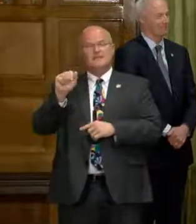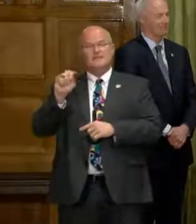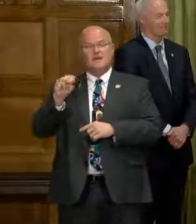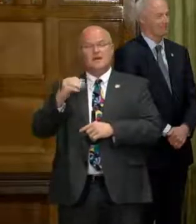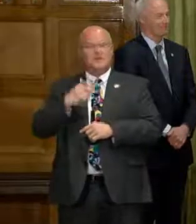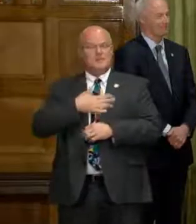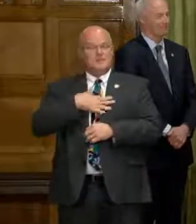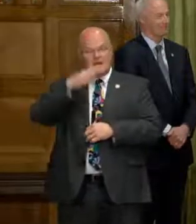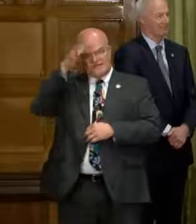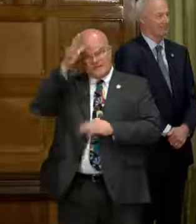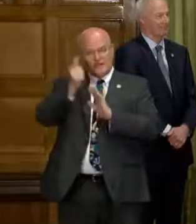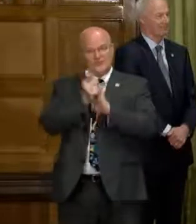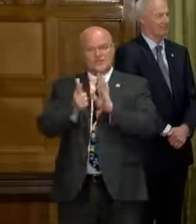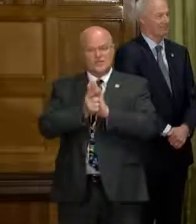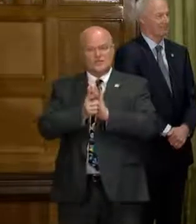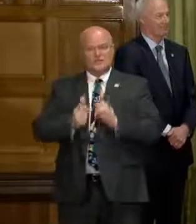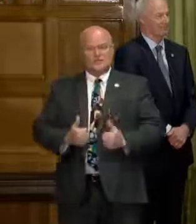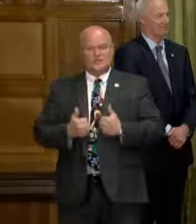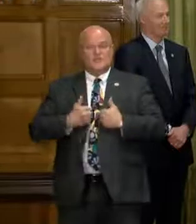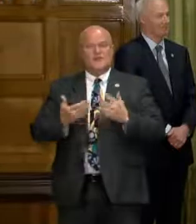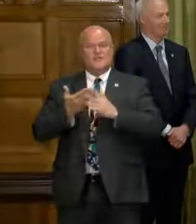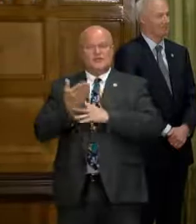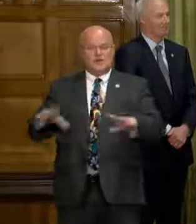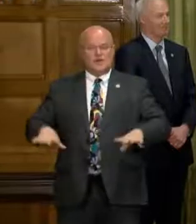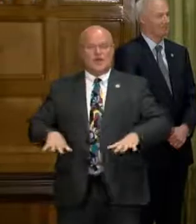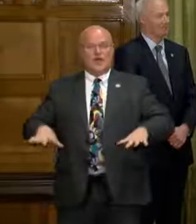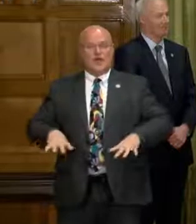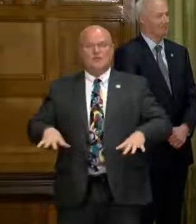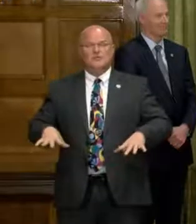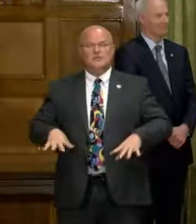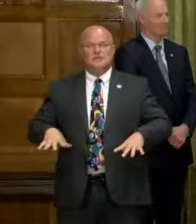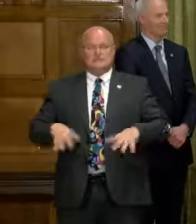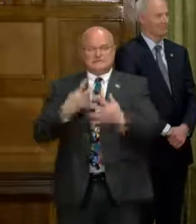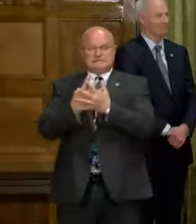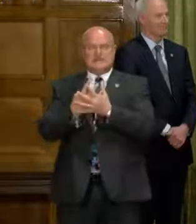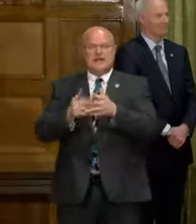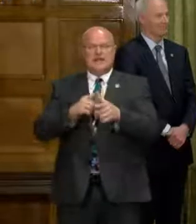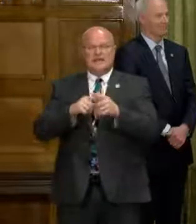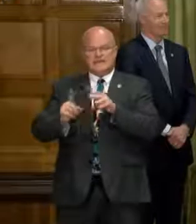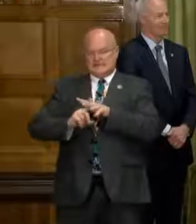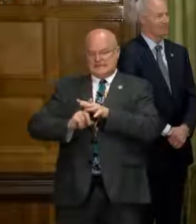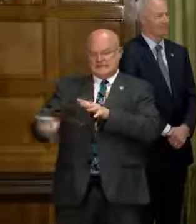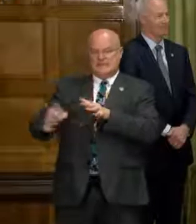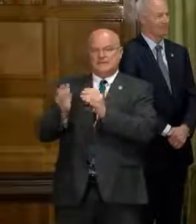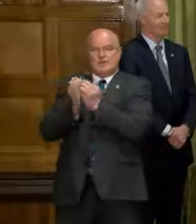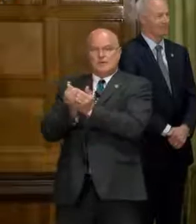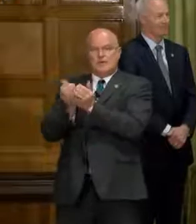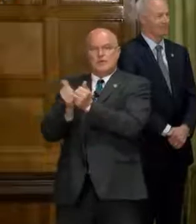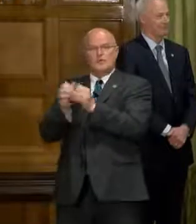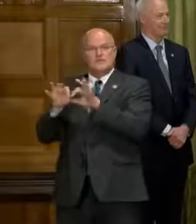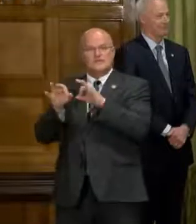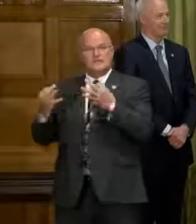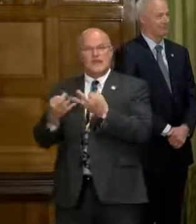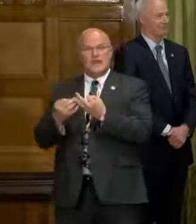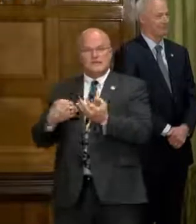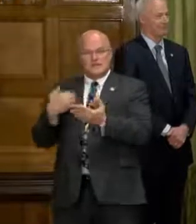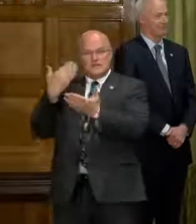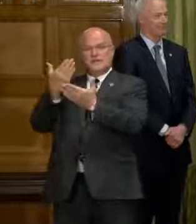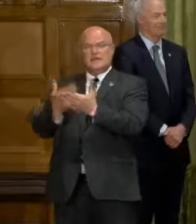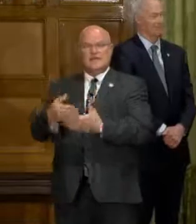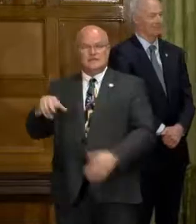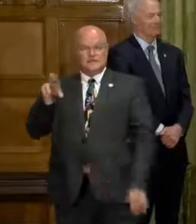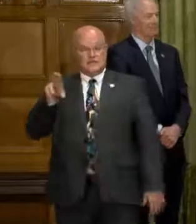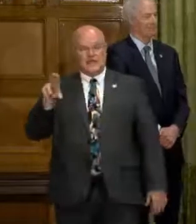a communist detention facility and then escaped on a boat with his family. When he came to the